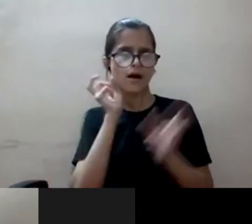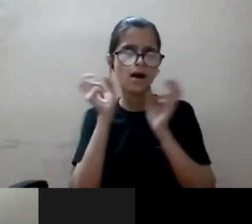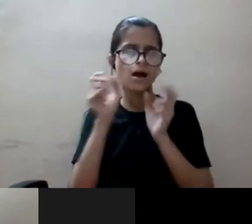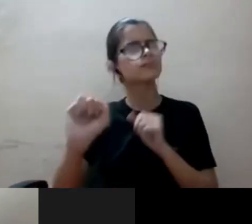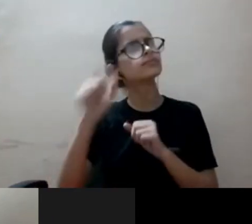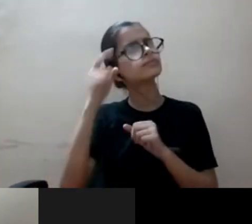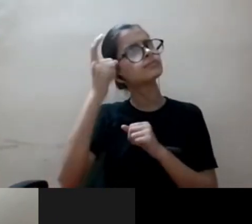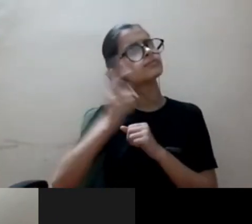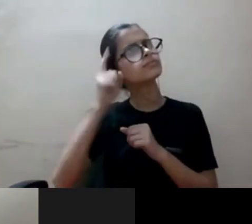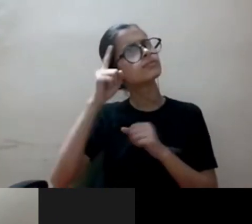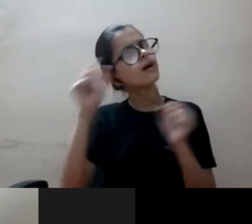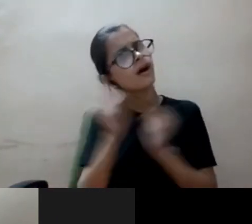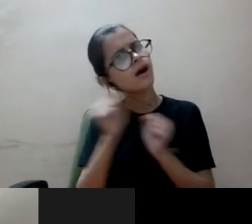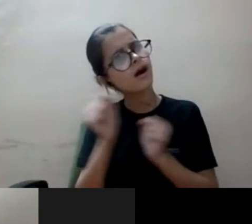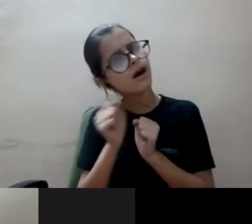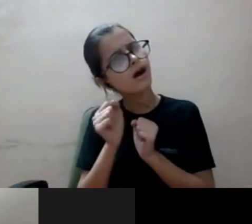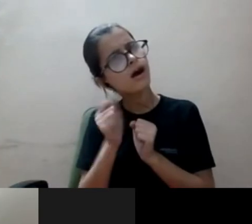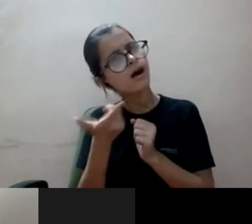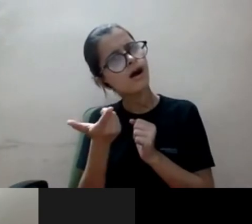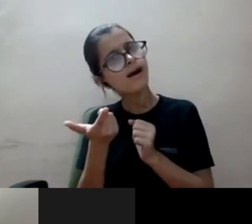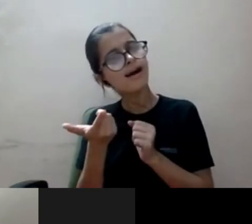how uncomfortable his underwear is.